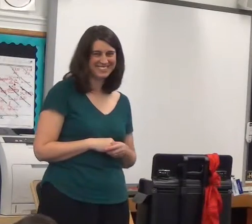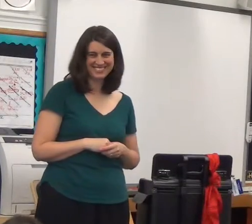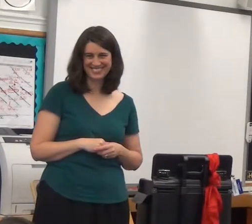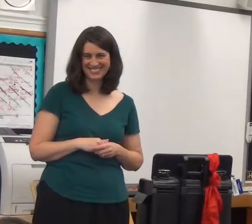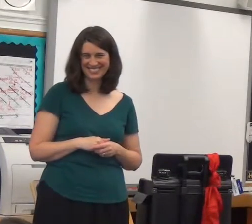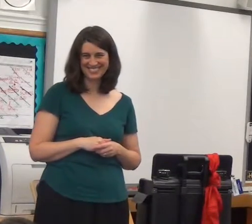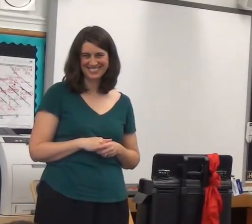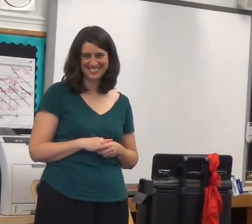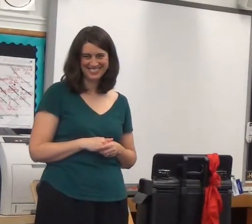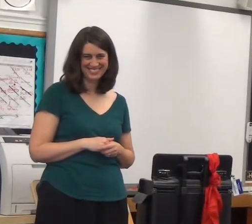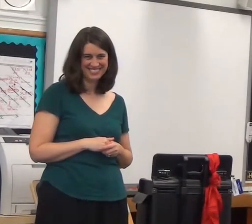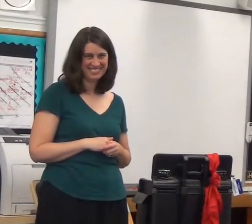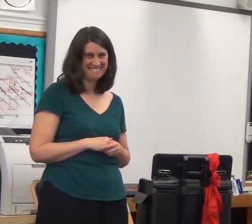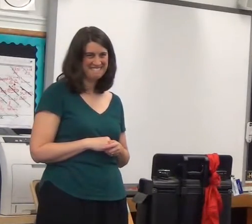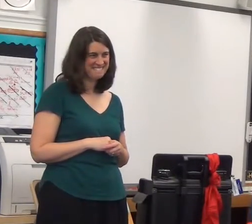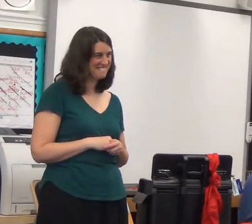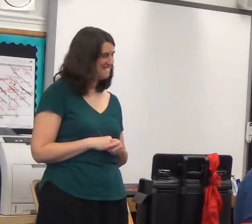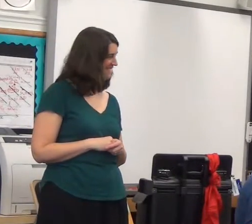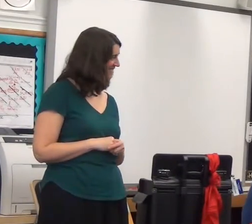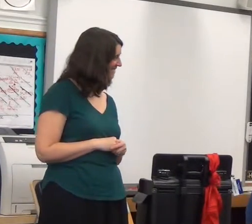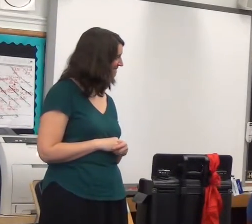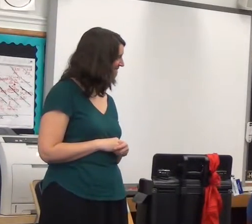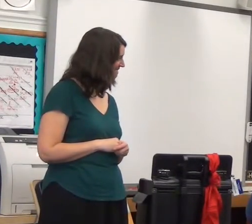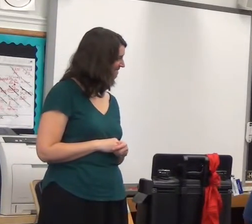All right,